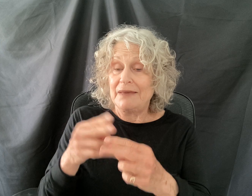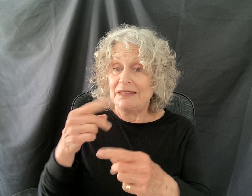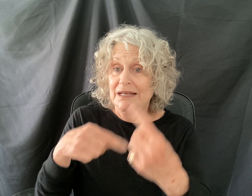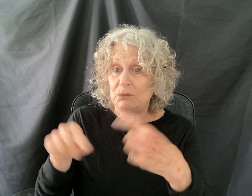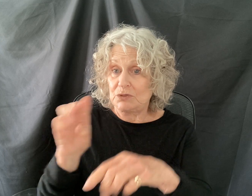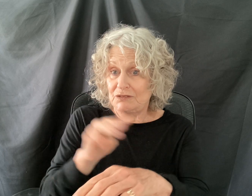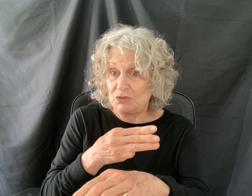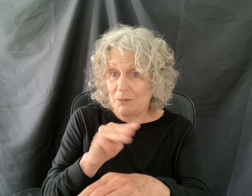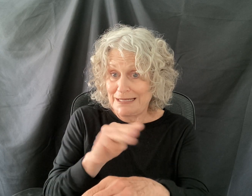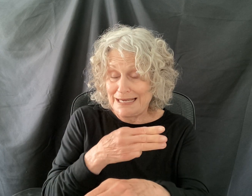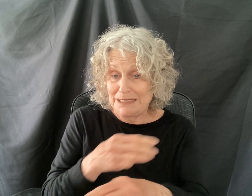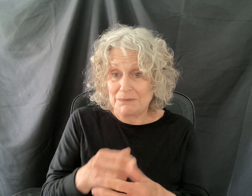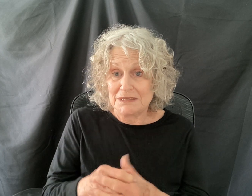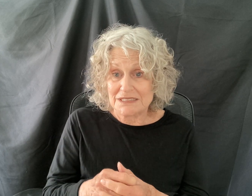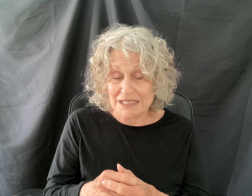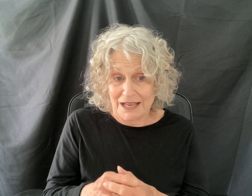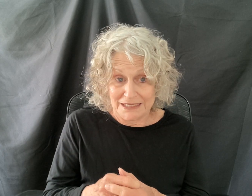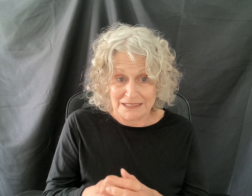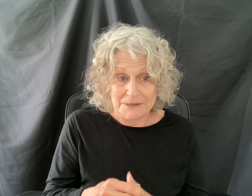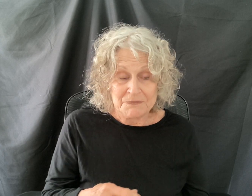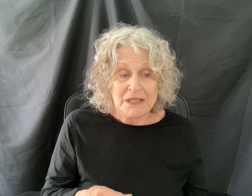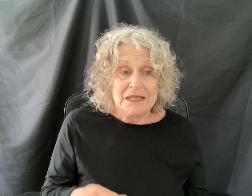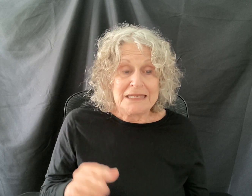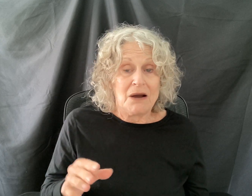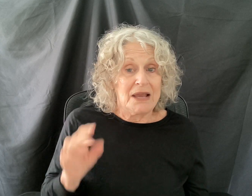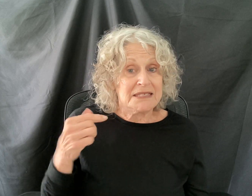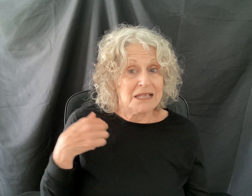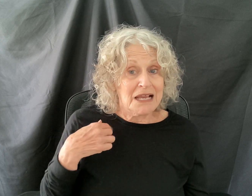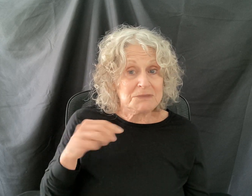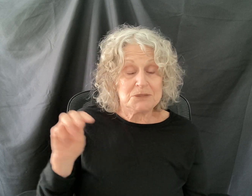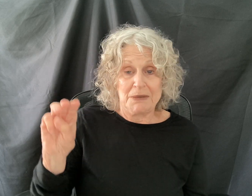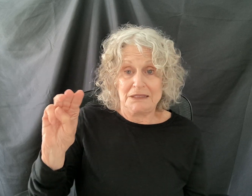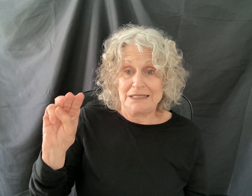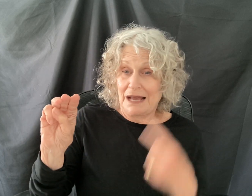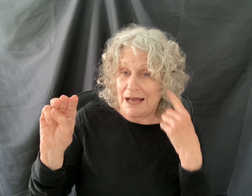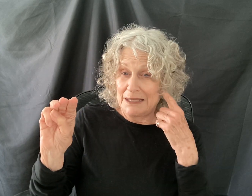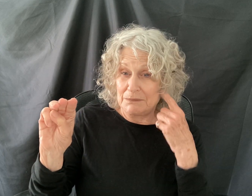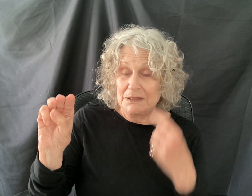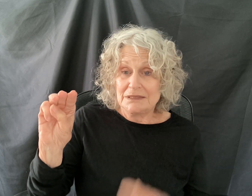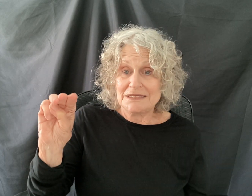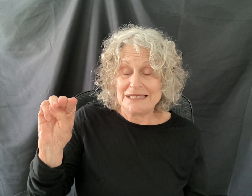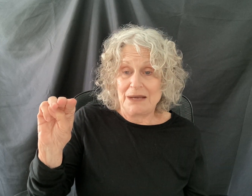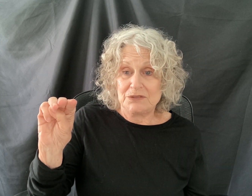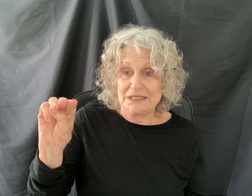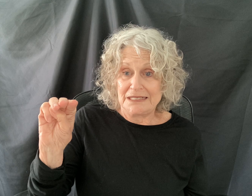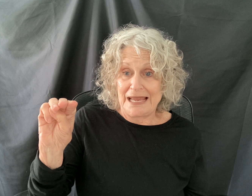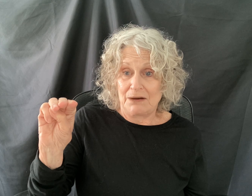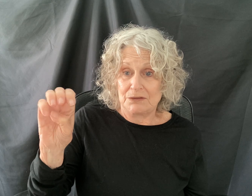then I will give you my name sign. Now, as I'm spelling, I'm sounding it out.